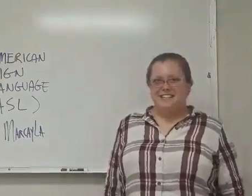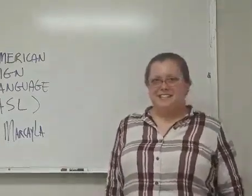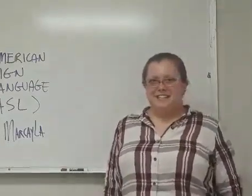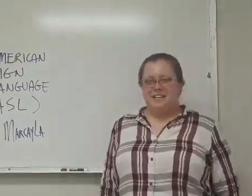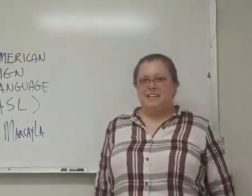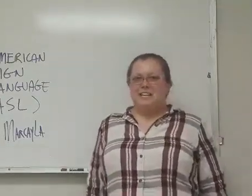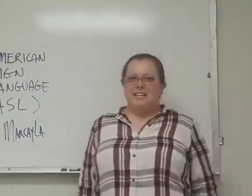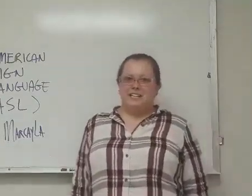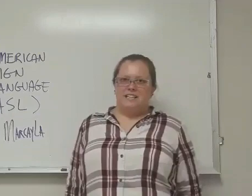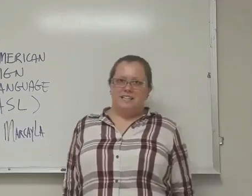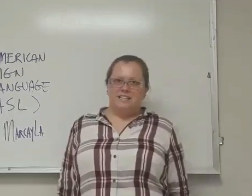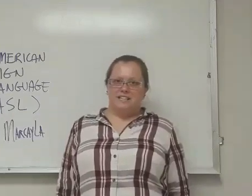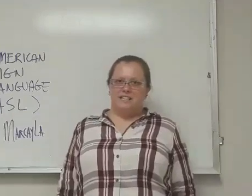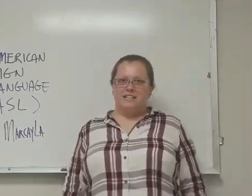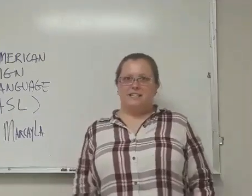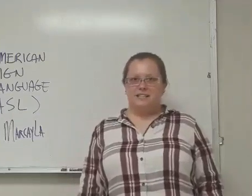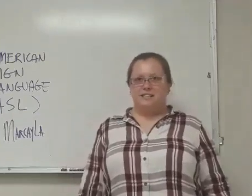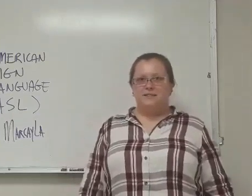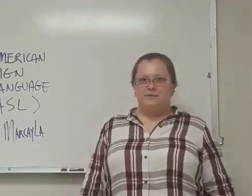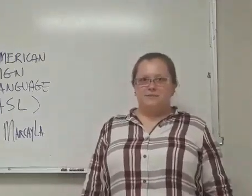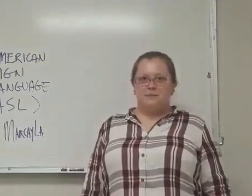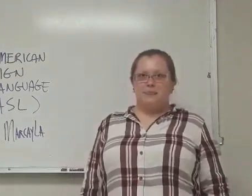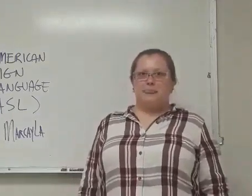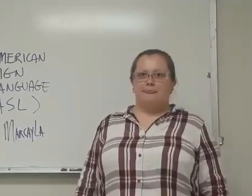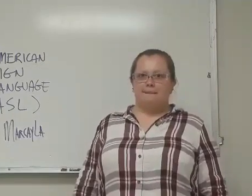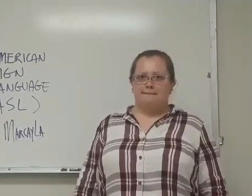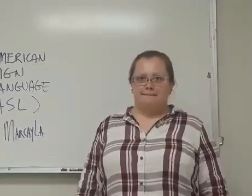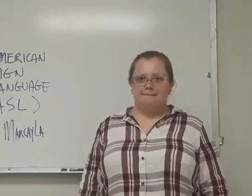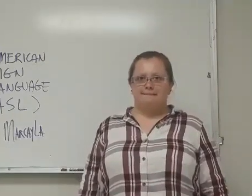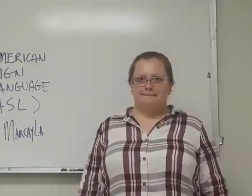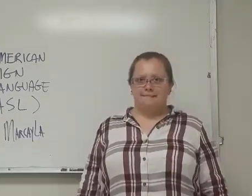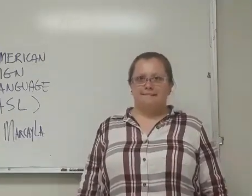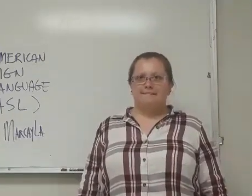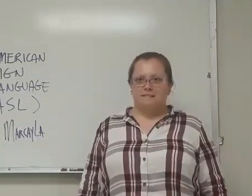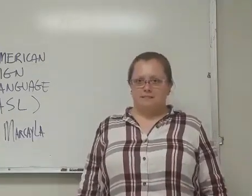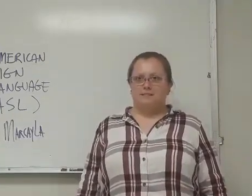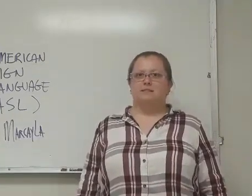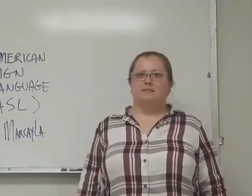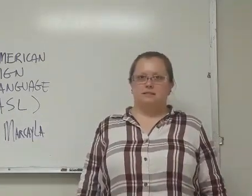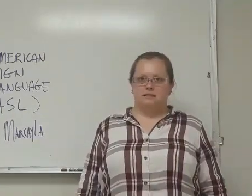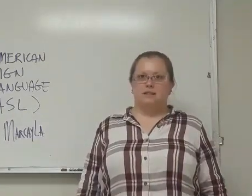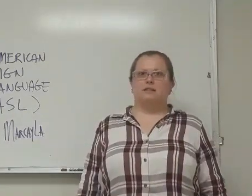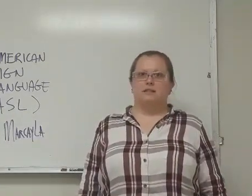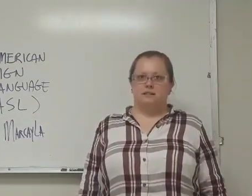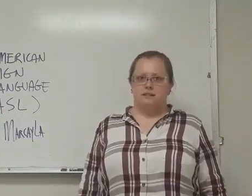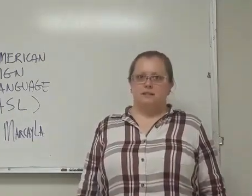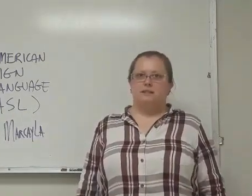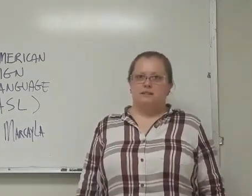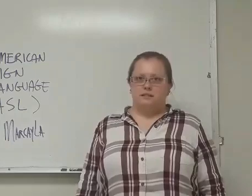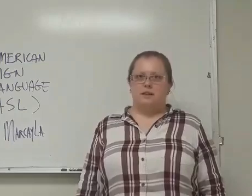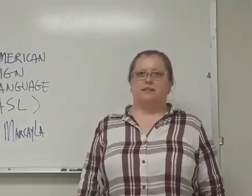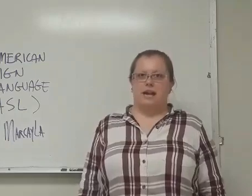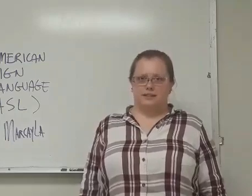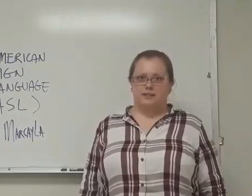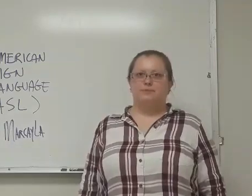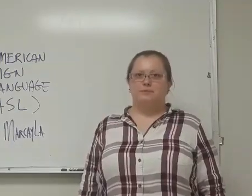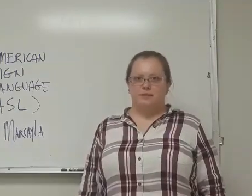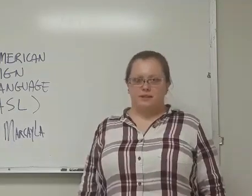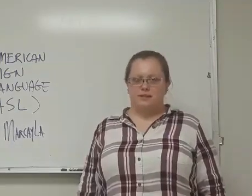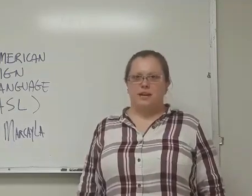you forgot how to sign the numbers, you could just count off everything as 1, 2, 3, 4, 5. Worst case scenario. Exactly. Okay, cool. Thank you.